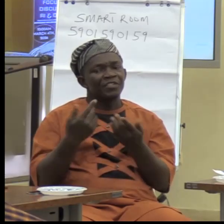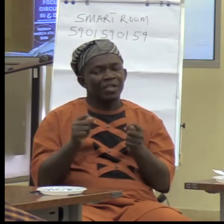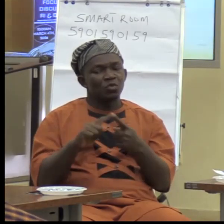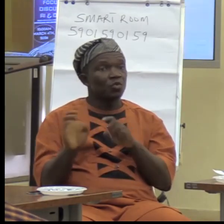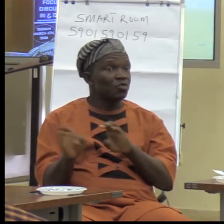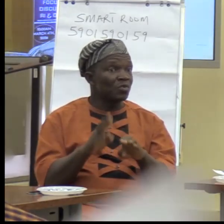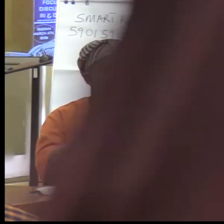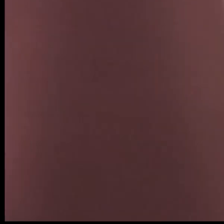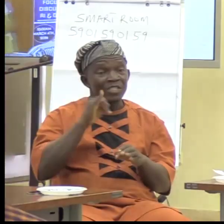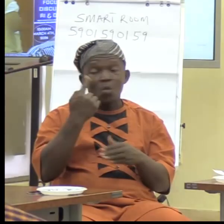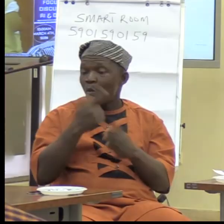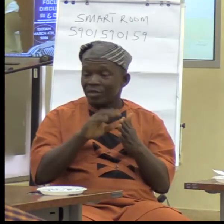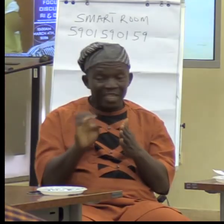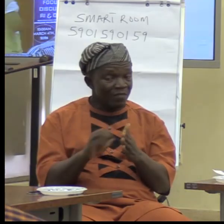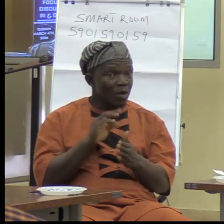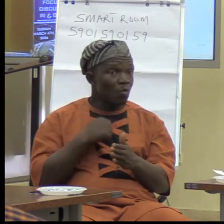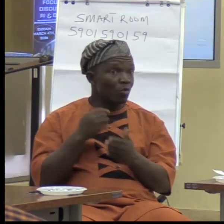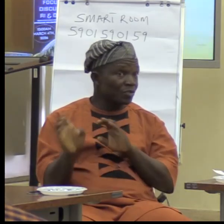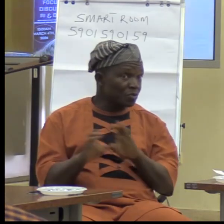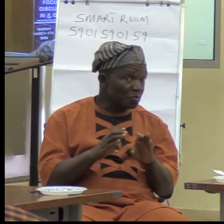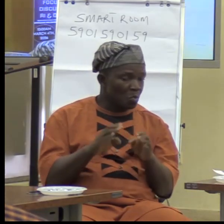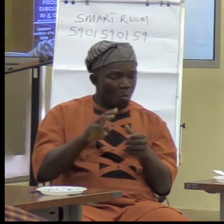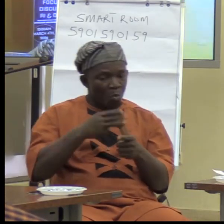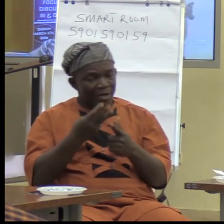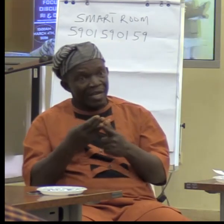whether we are doing language translation or we are doing